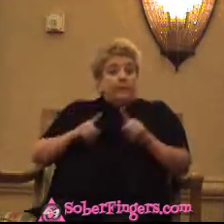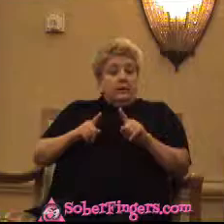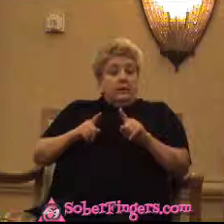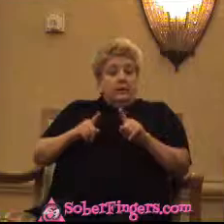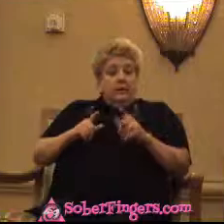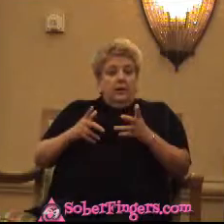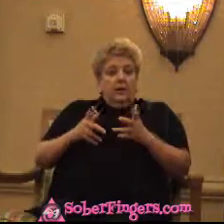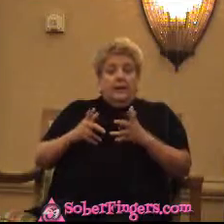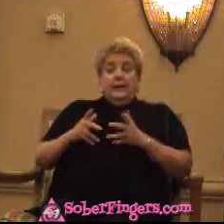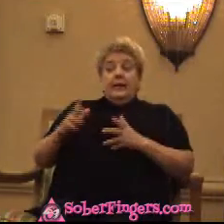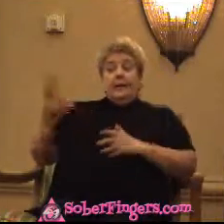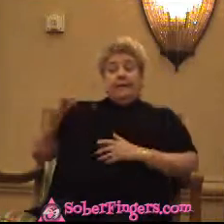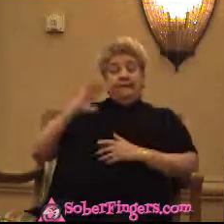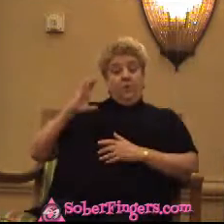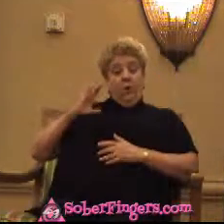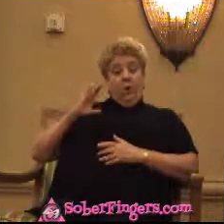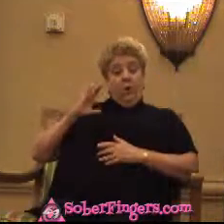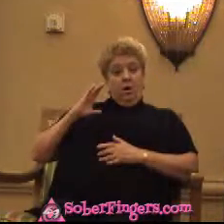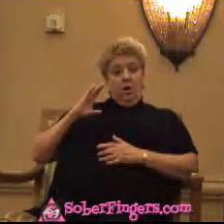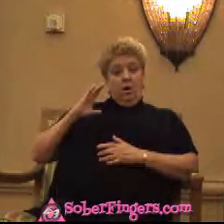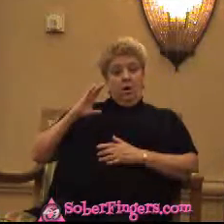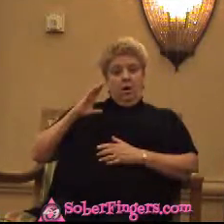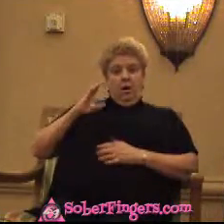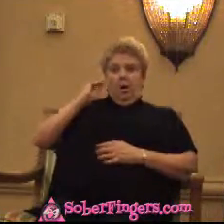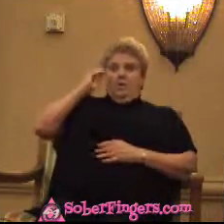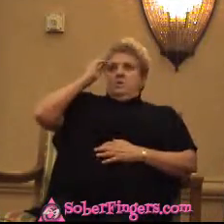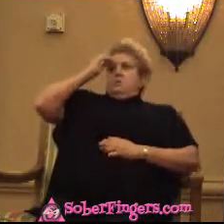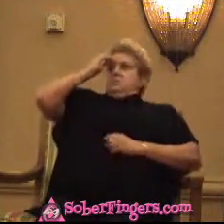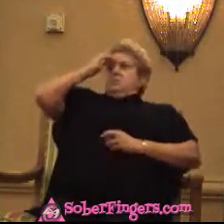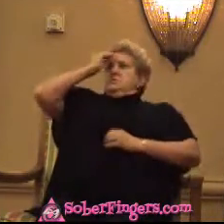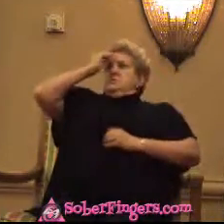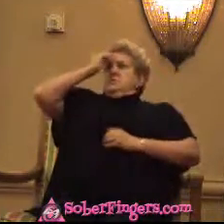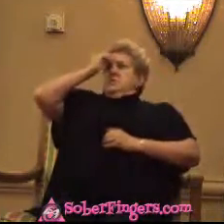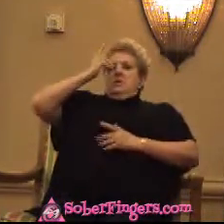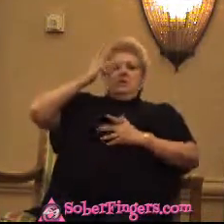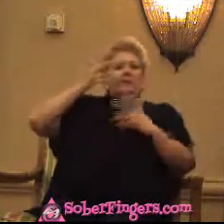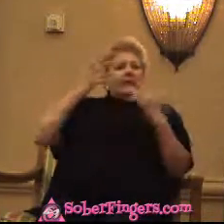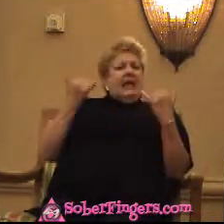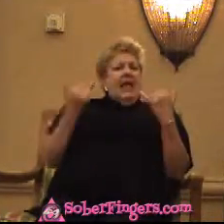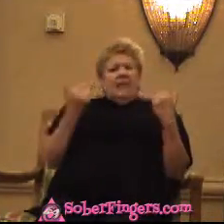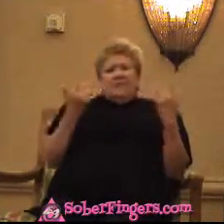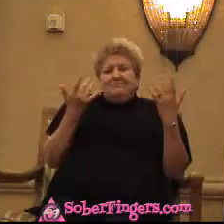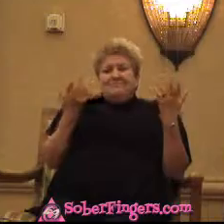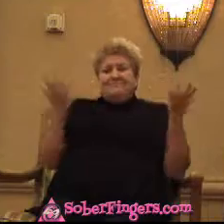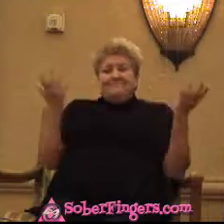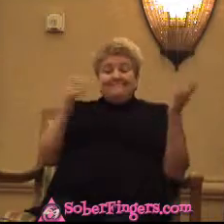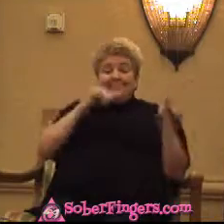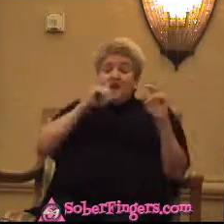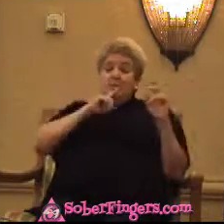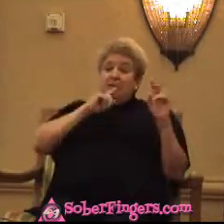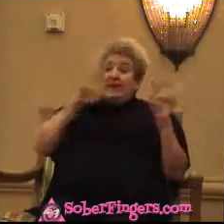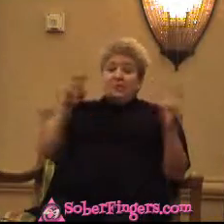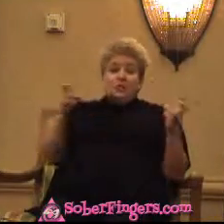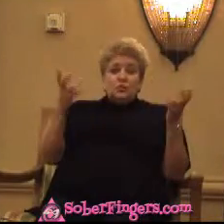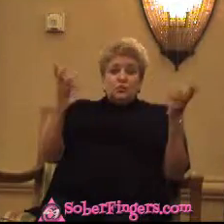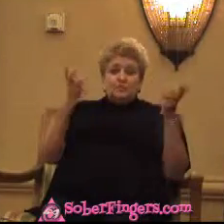be on the ceiling over this. And it's not an issue. It's not, I'm concerned about it a little